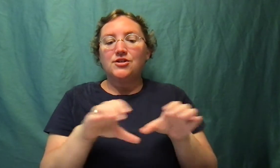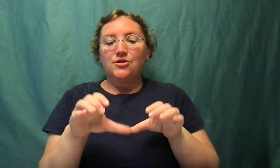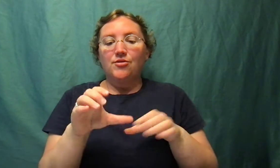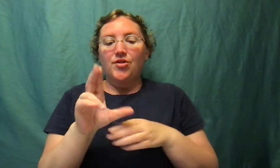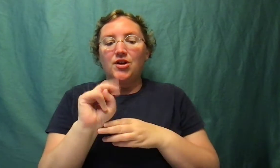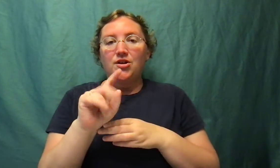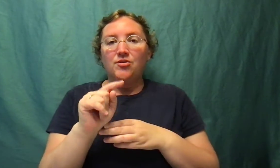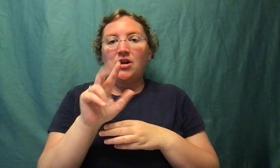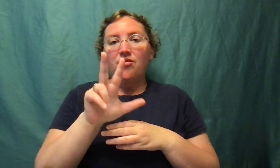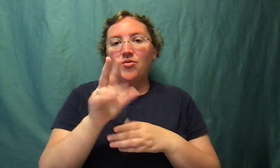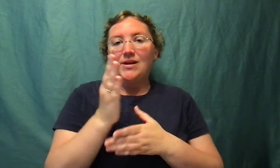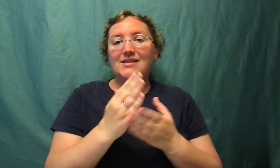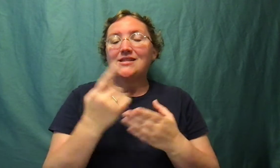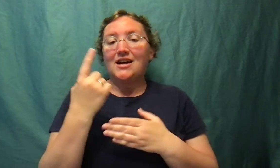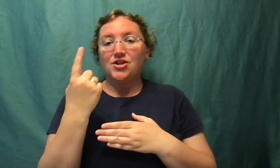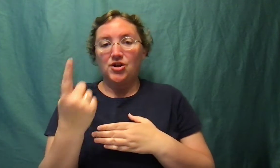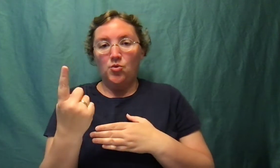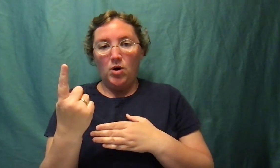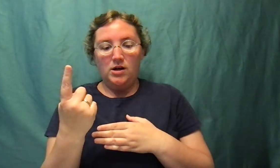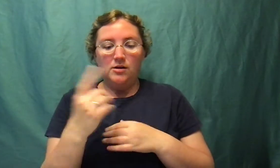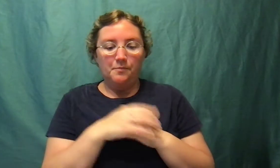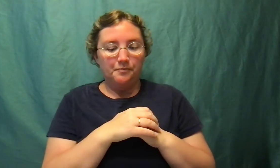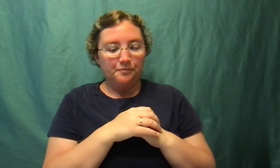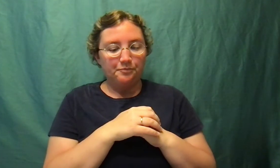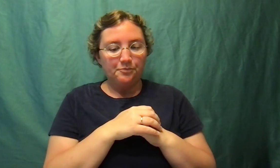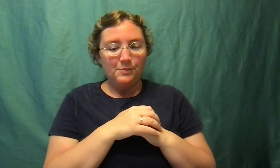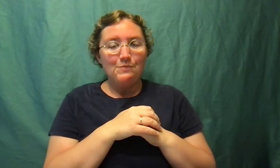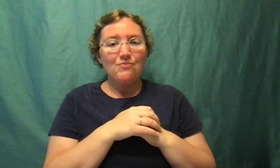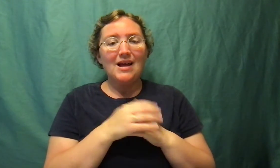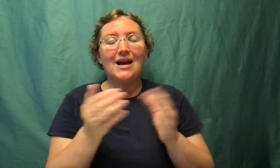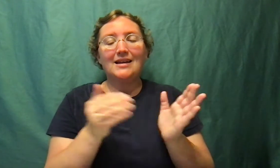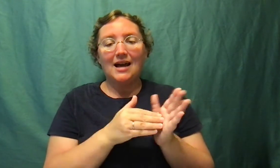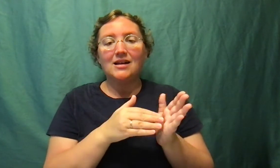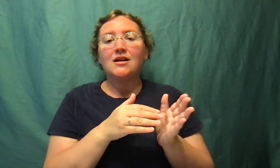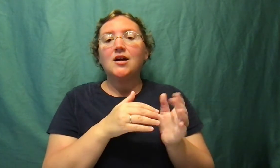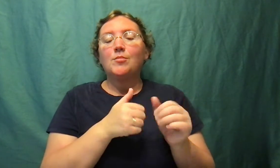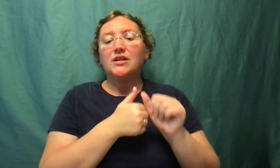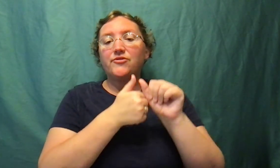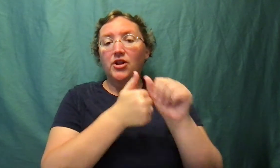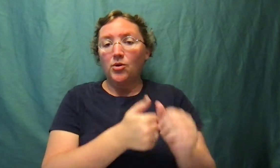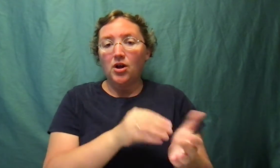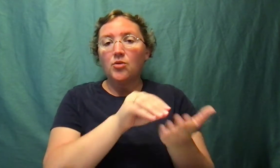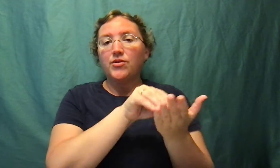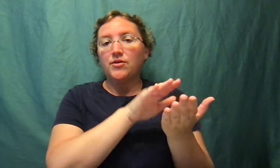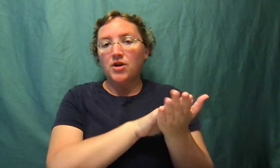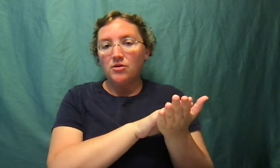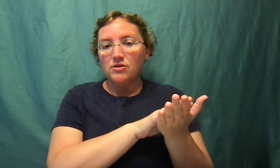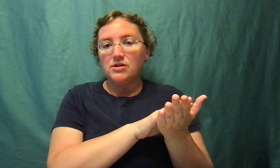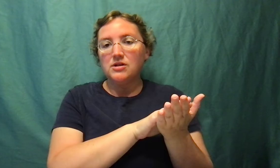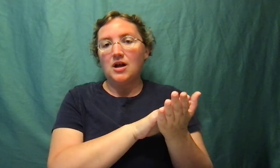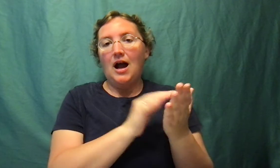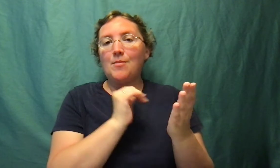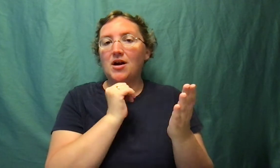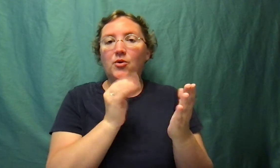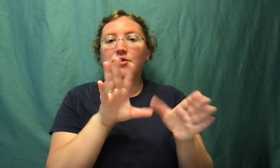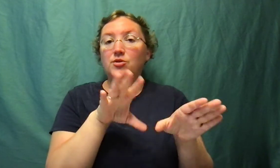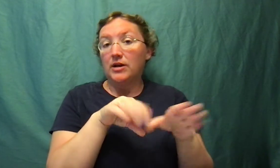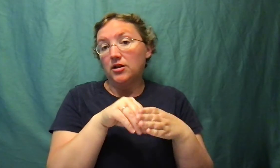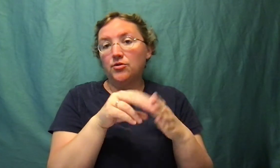do the Unit 3 Section 1. Again, please follow along with your notes. I'm not going to include or